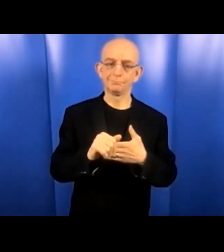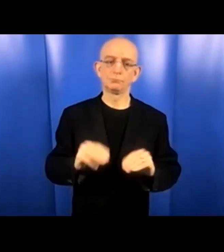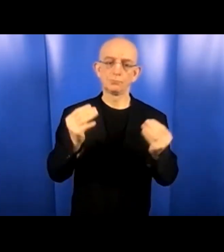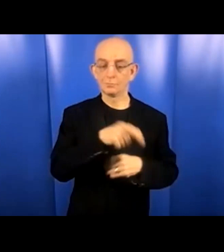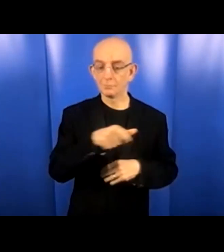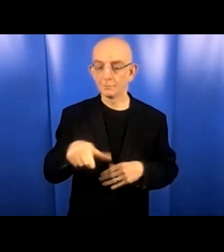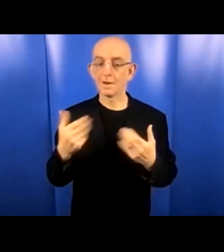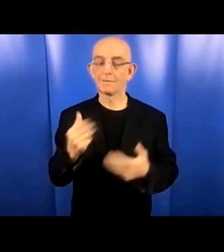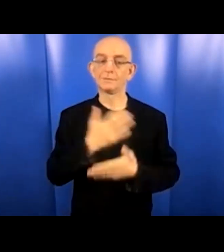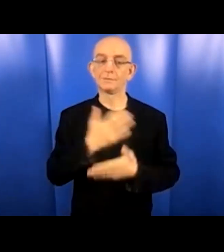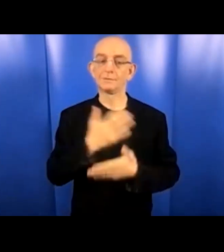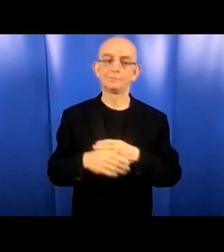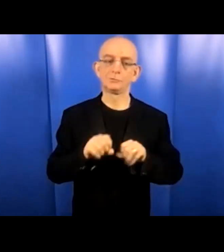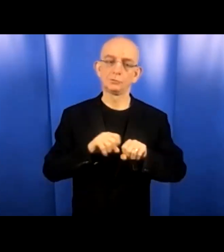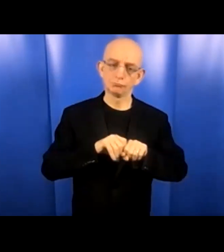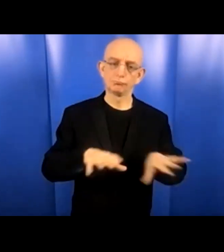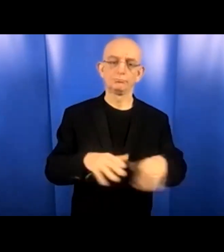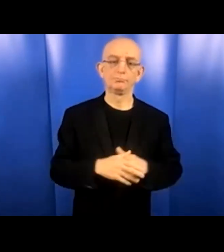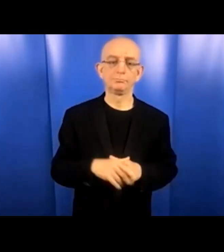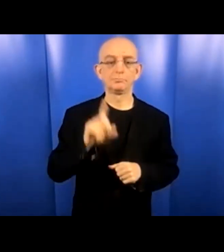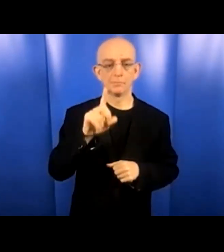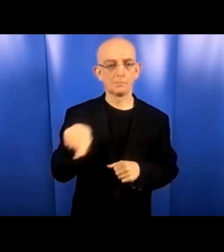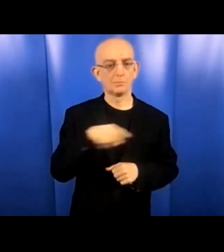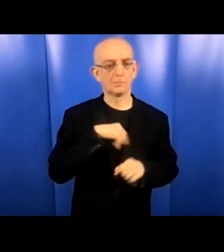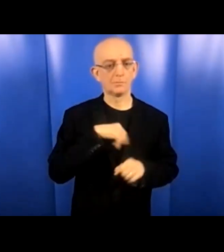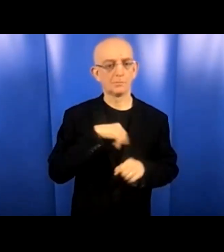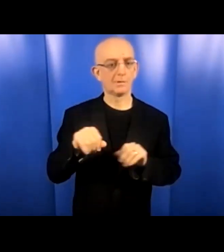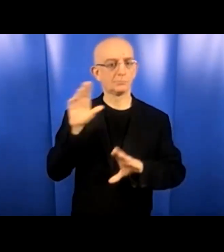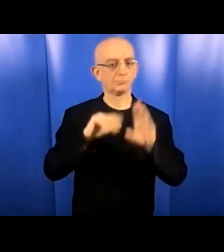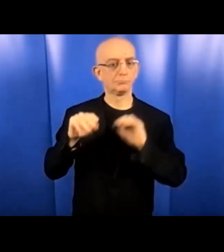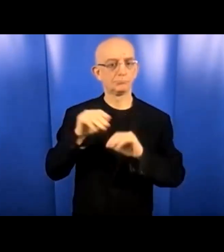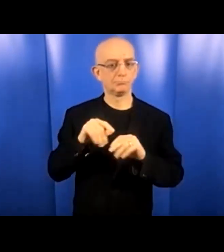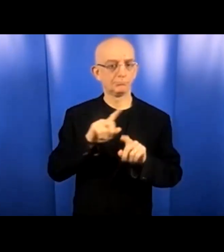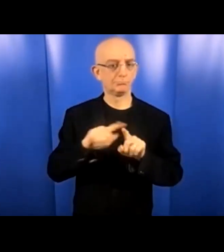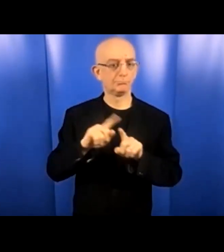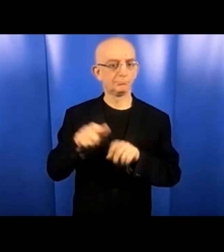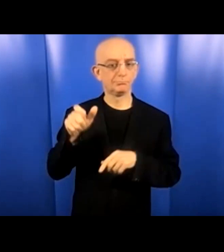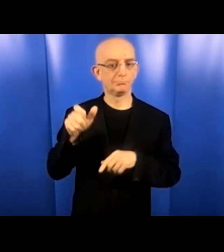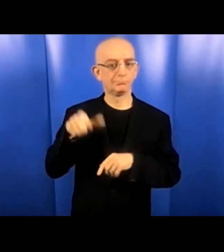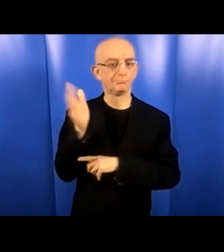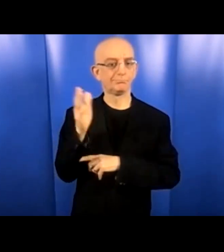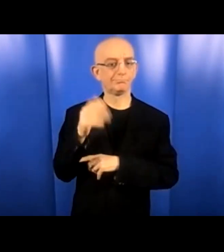I think I can learn a lot more from the other speakers on the panel about that as well.